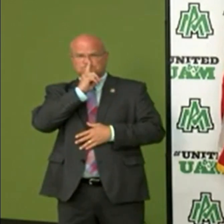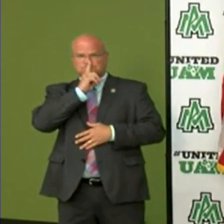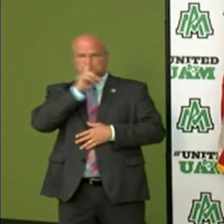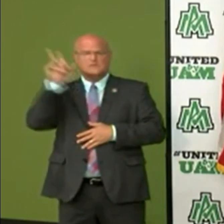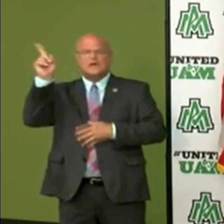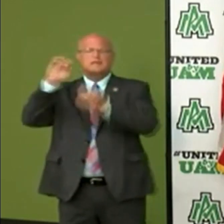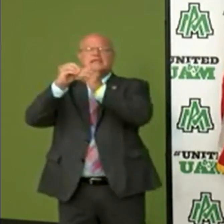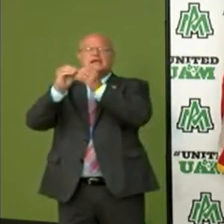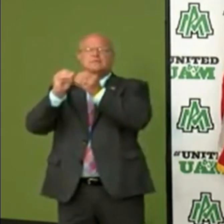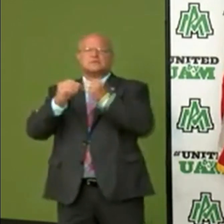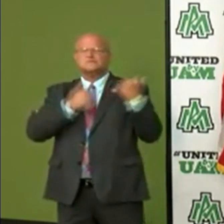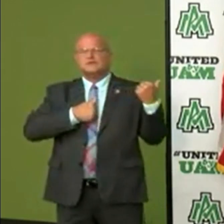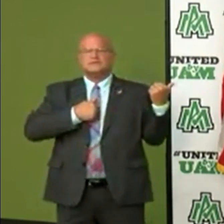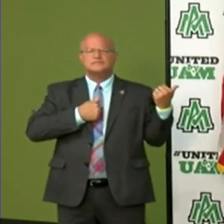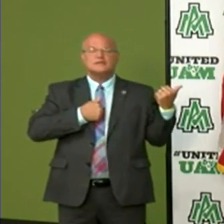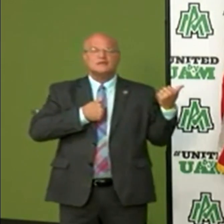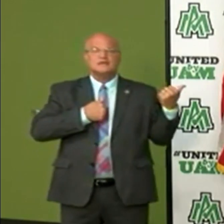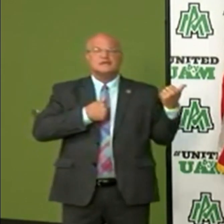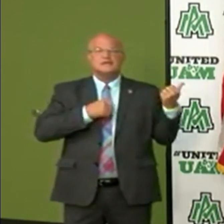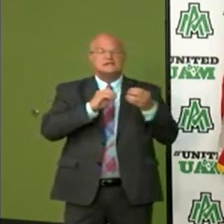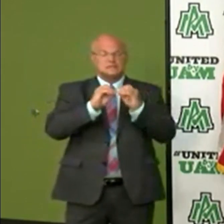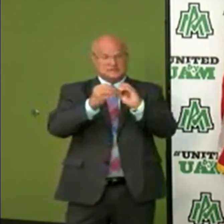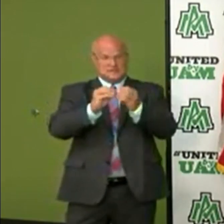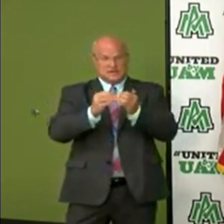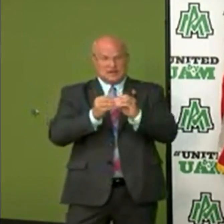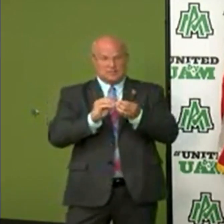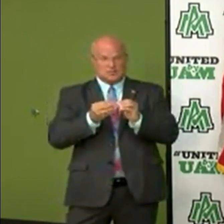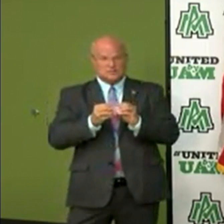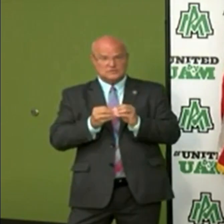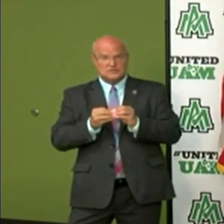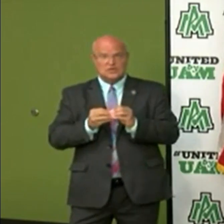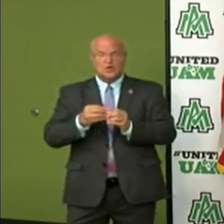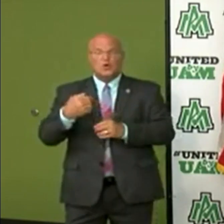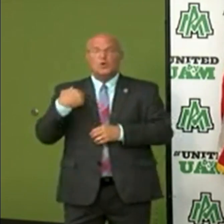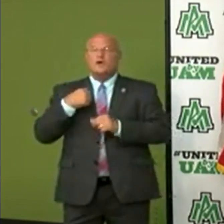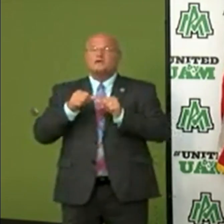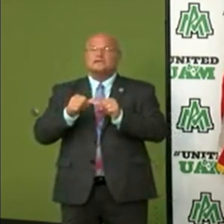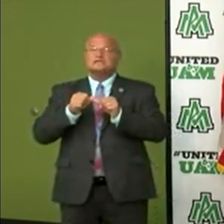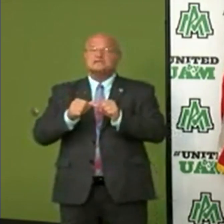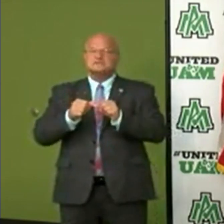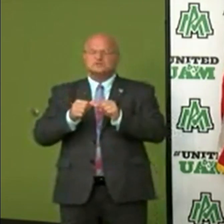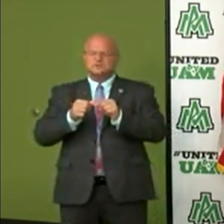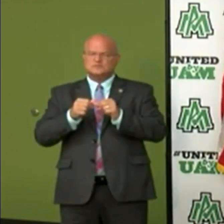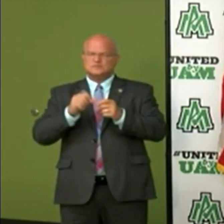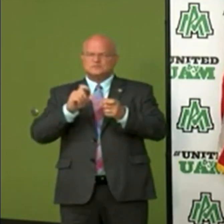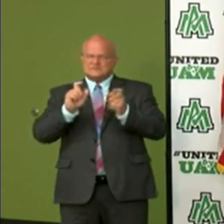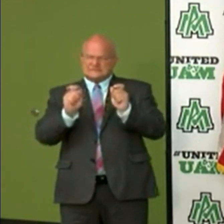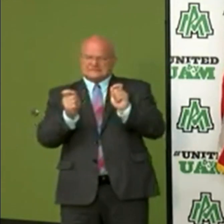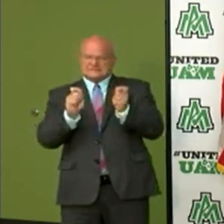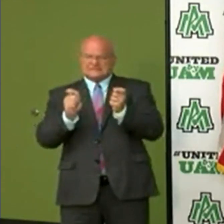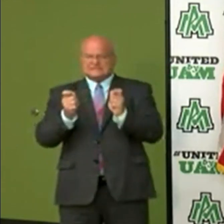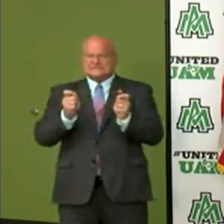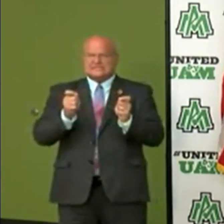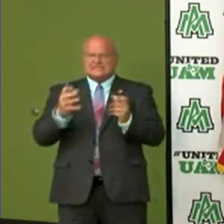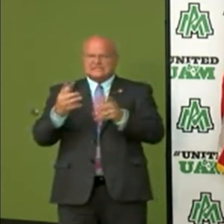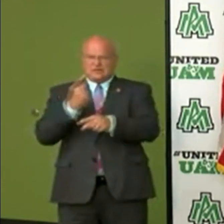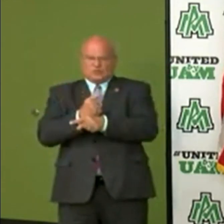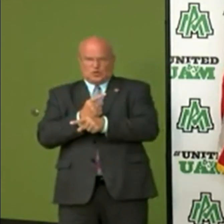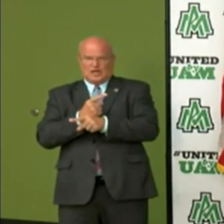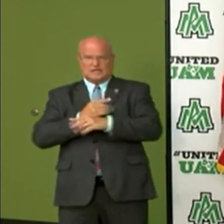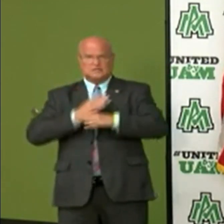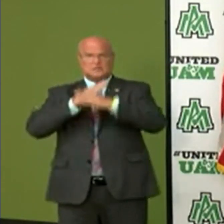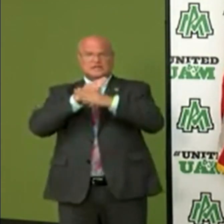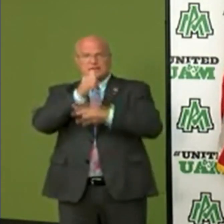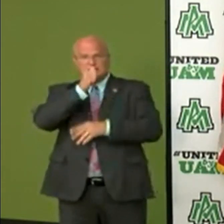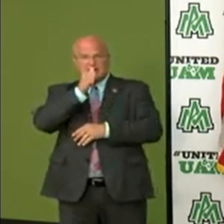mean numbers, sorry. In terms of numbers, we're continuing to refine that as to get it right, to